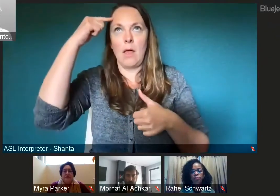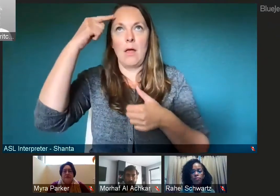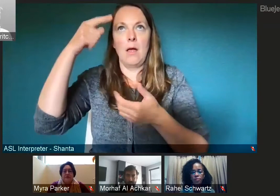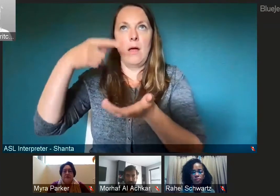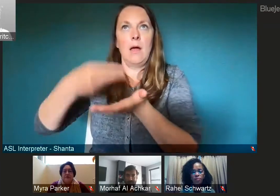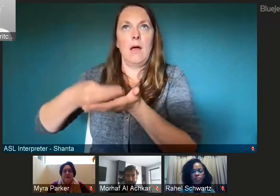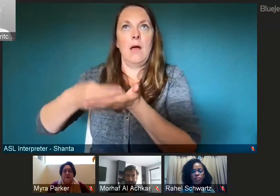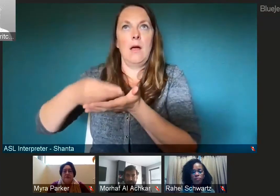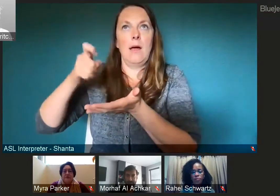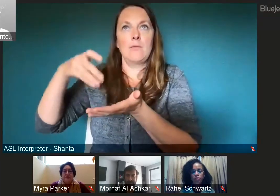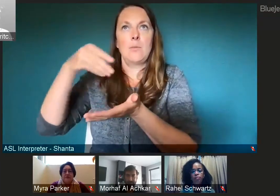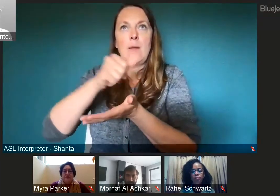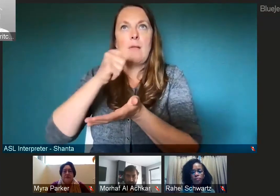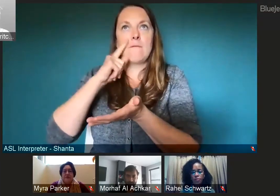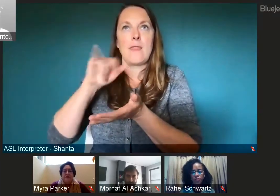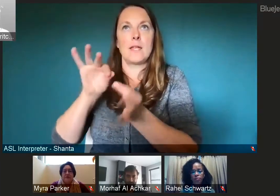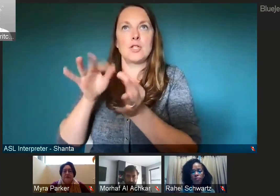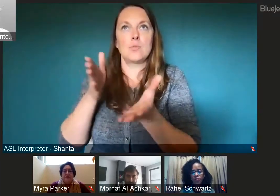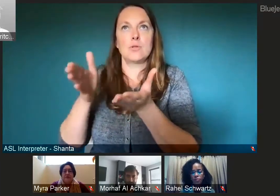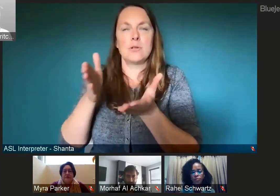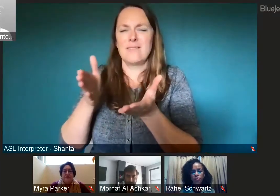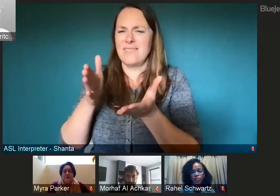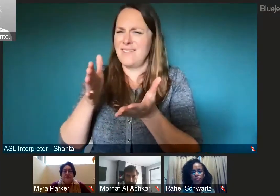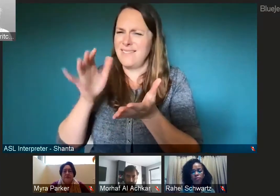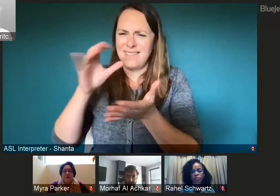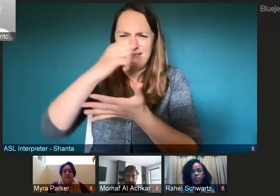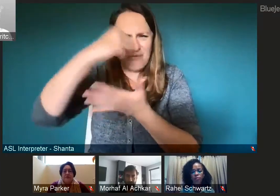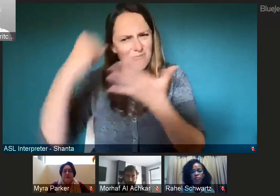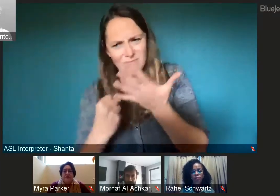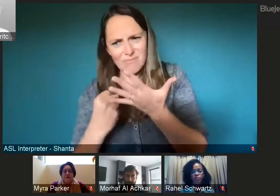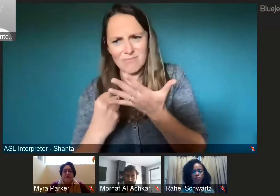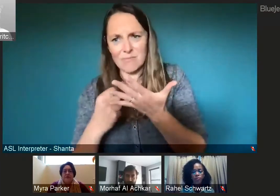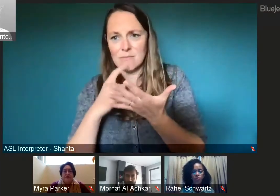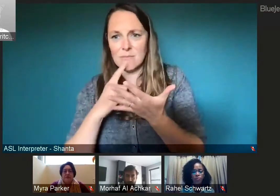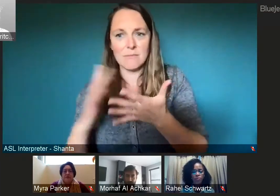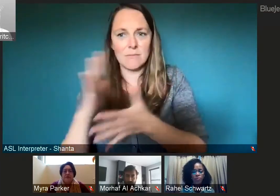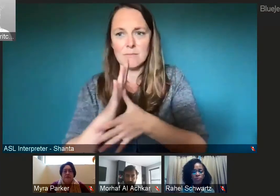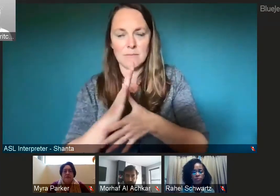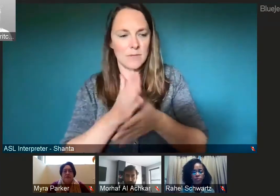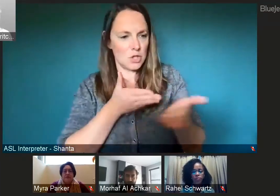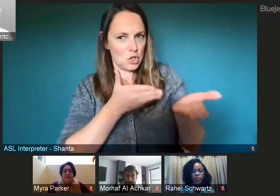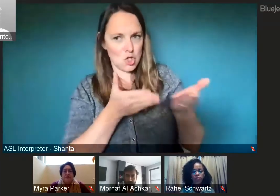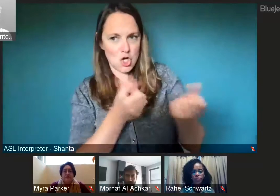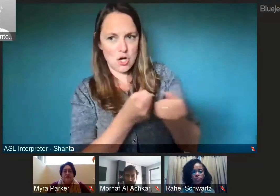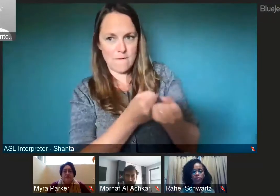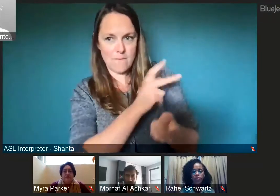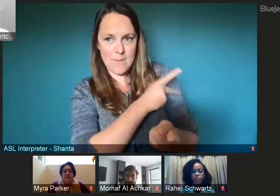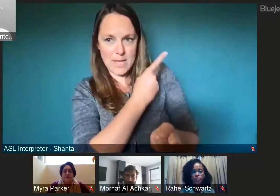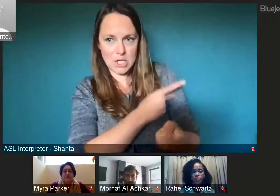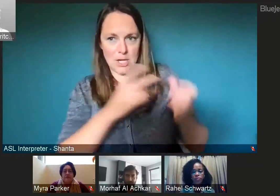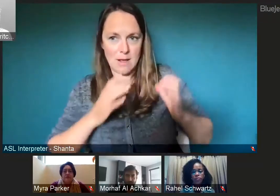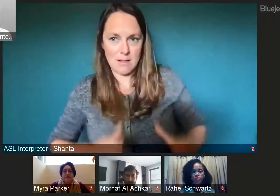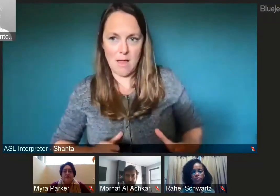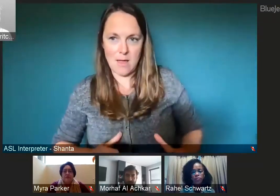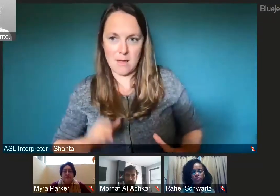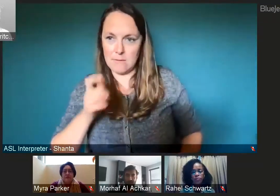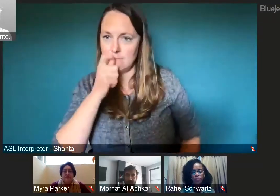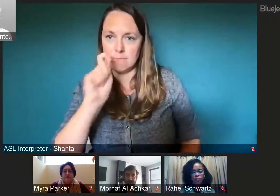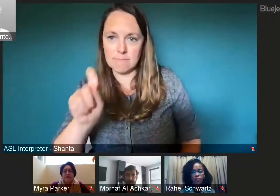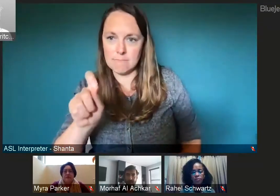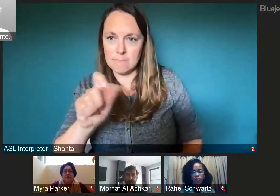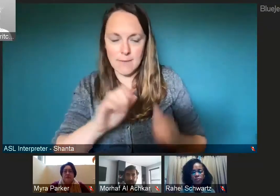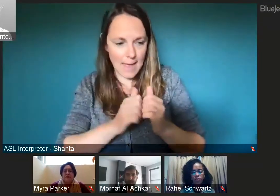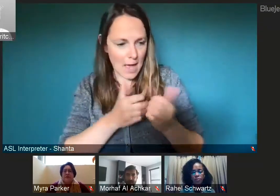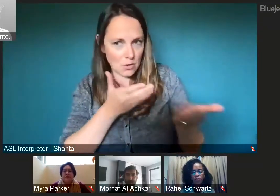service? That should not be your question. Your question is to serve the client, the patient. Your question is, how can I serve